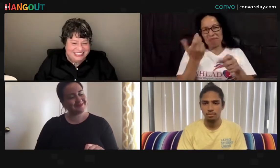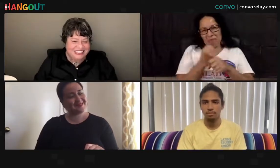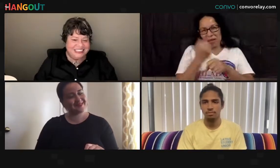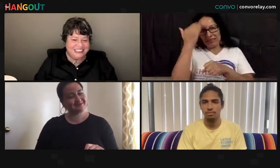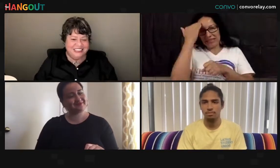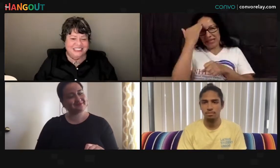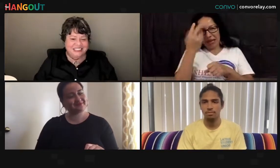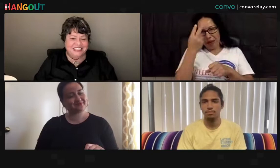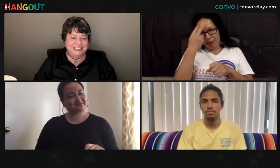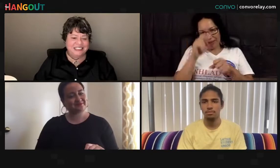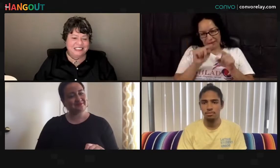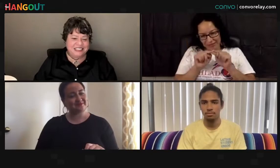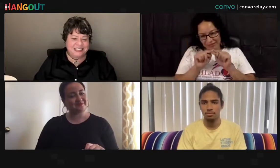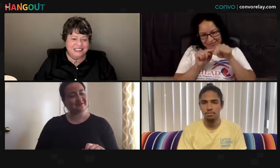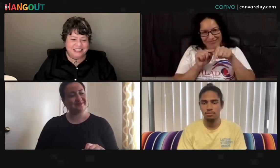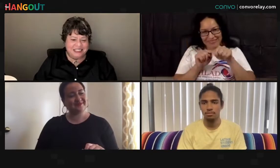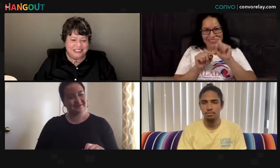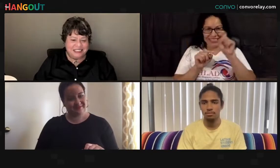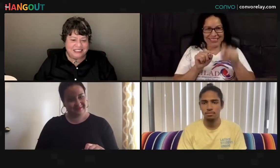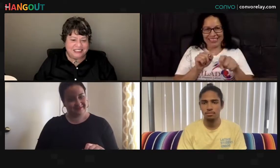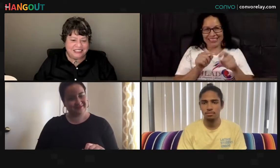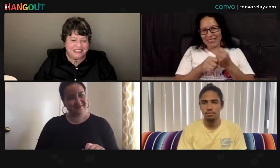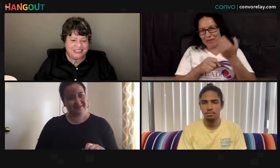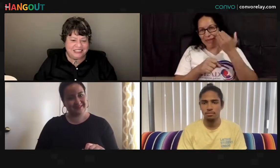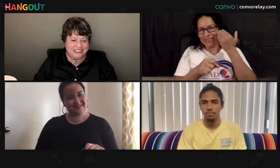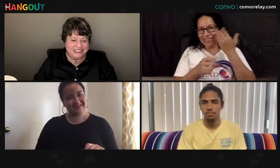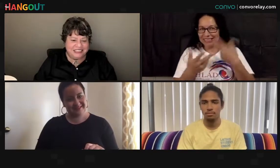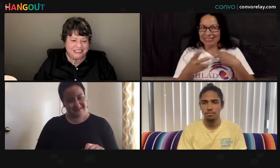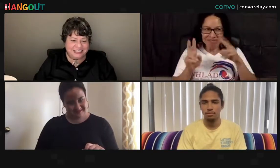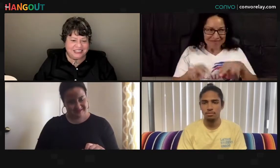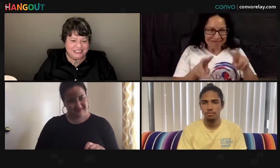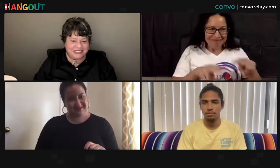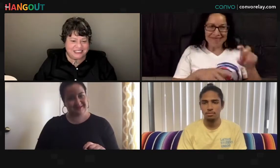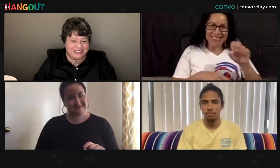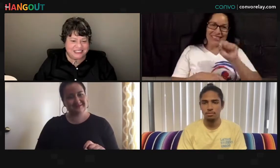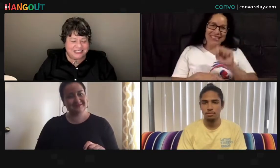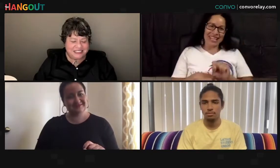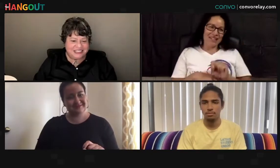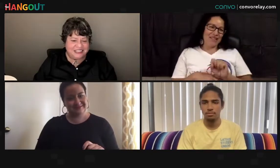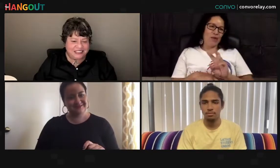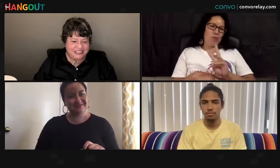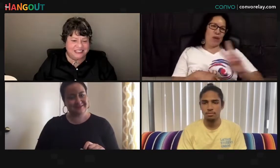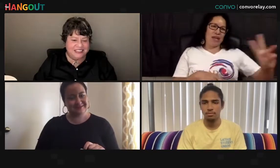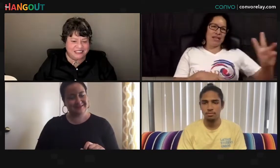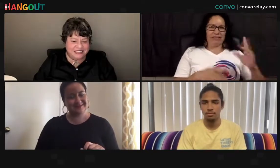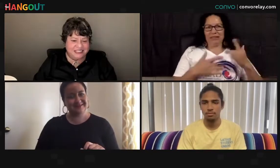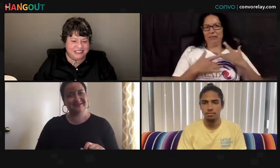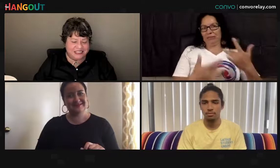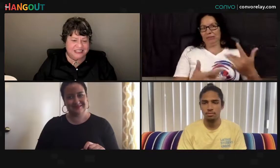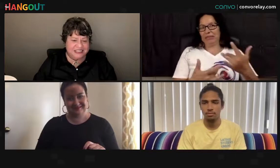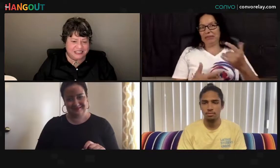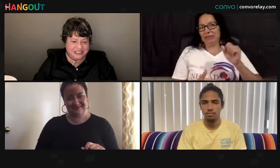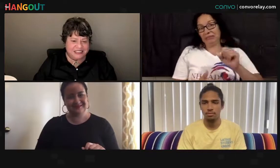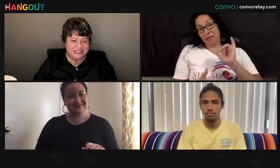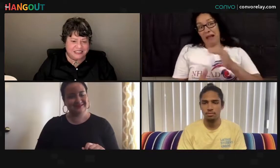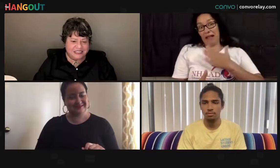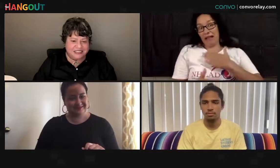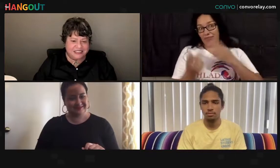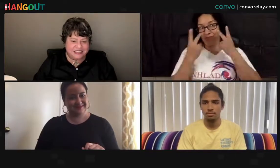Mexican people, Mexican things were everywhere, but I wasn't seeing any kind of diversity. And it makes sense because Mexico is right there. So in the Southwest, you